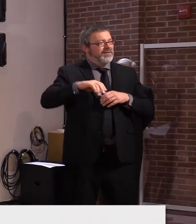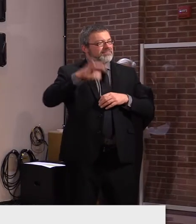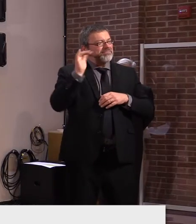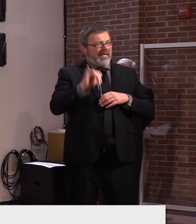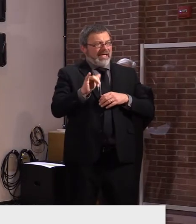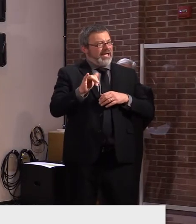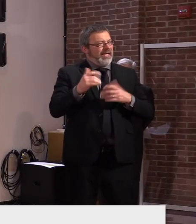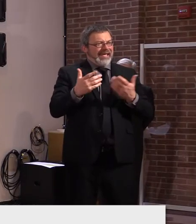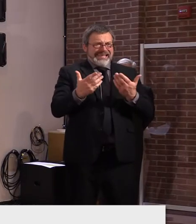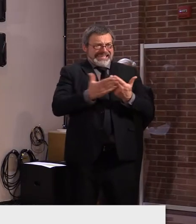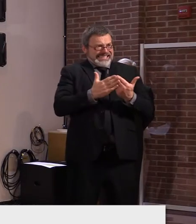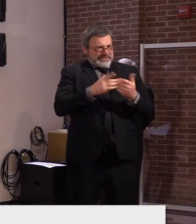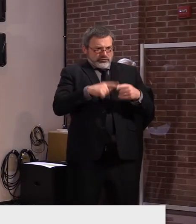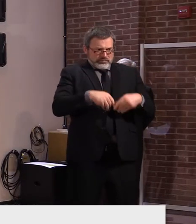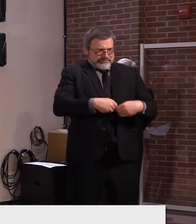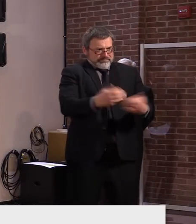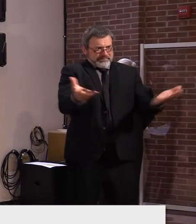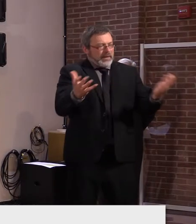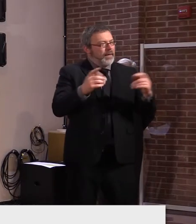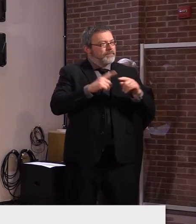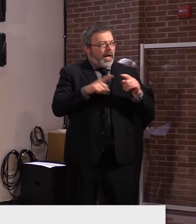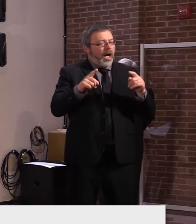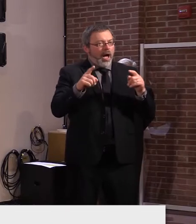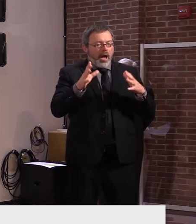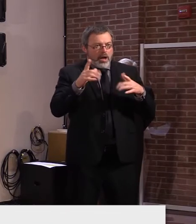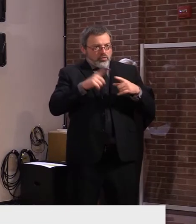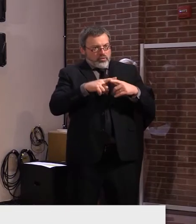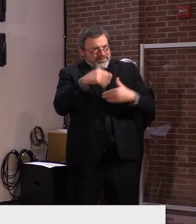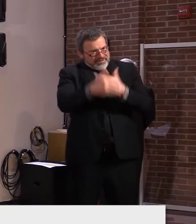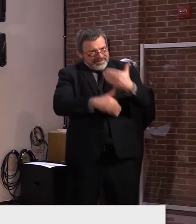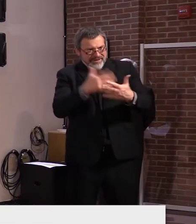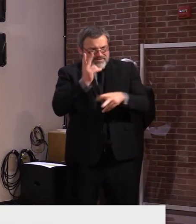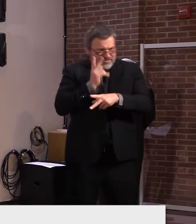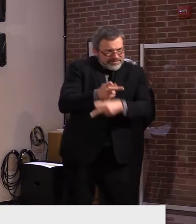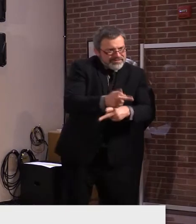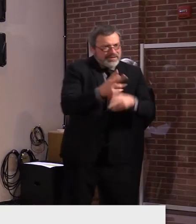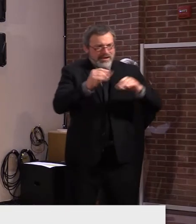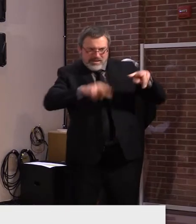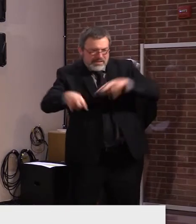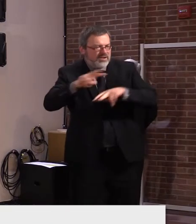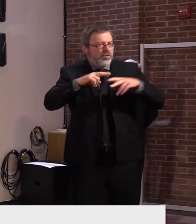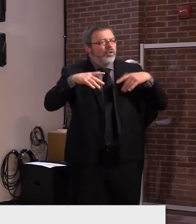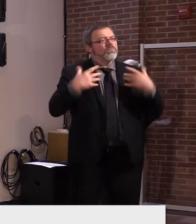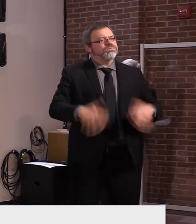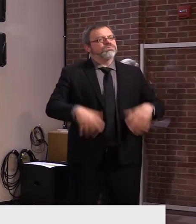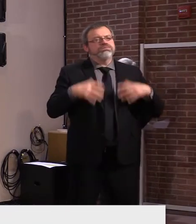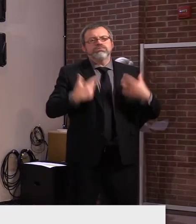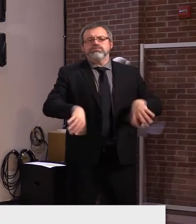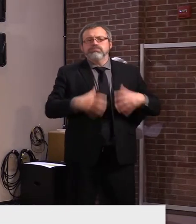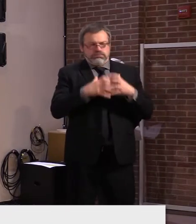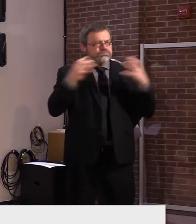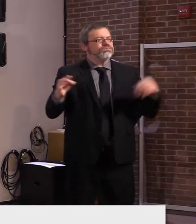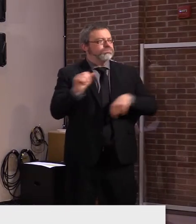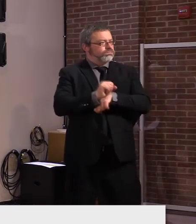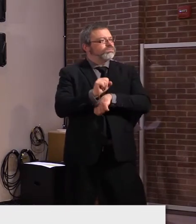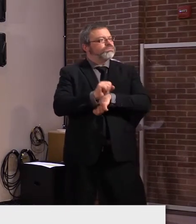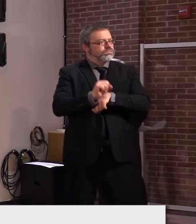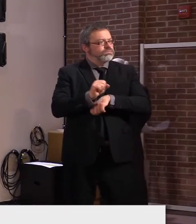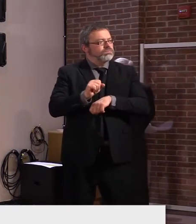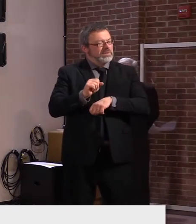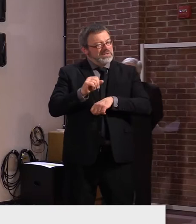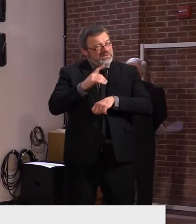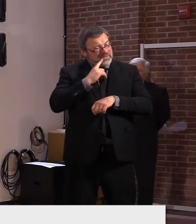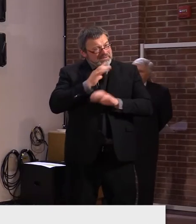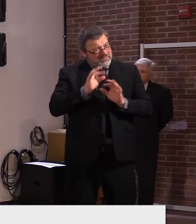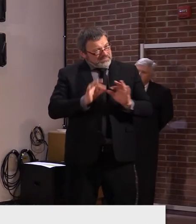only been labor-intensive, but it also has resulted in too many students being quarantined. This is where testing will be critically important because it ultimately